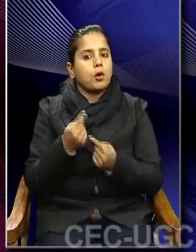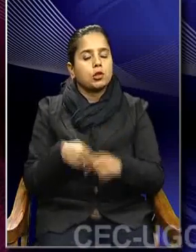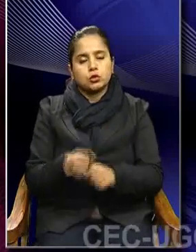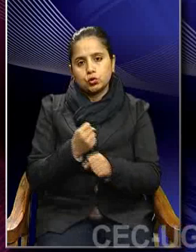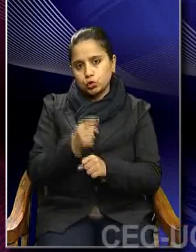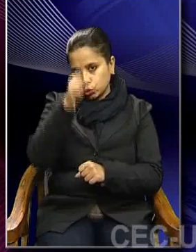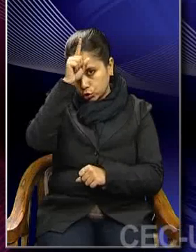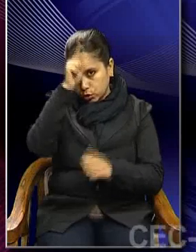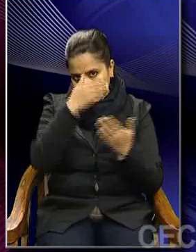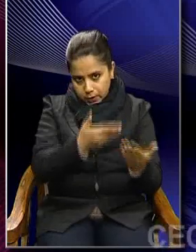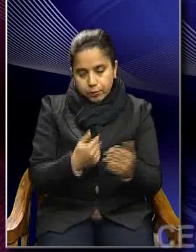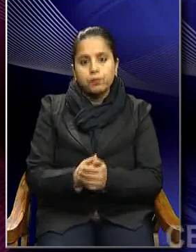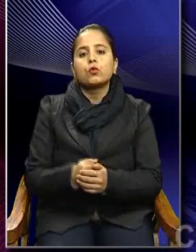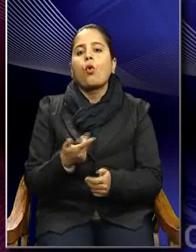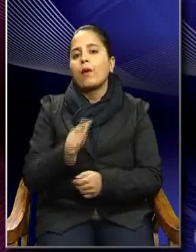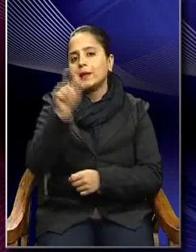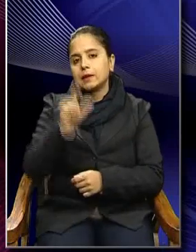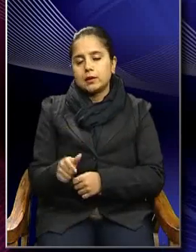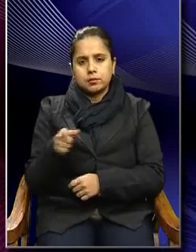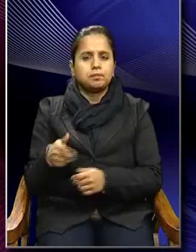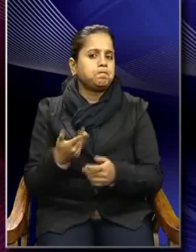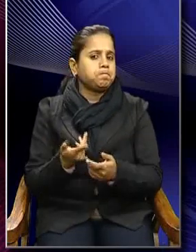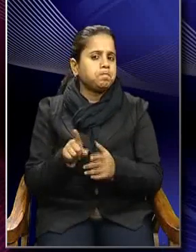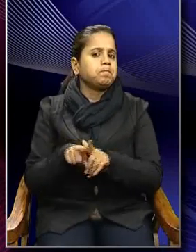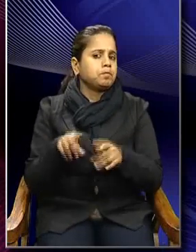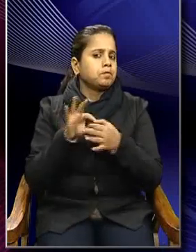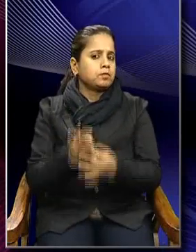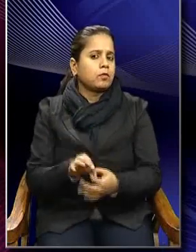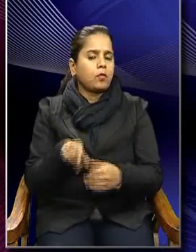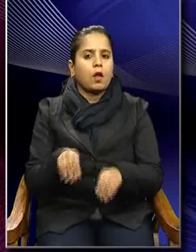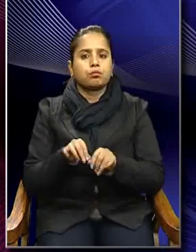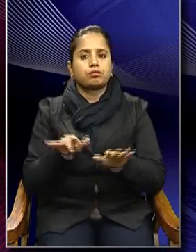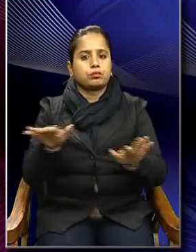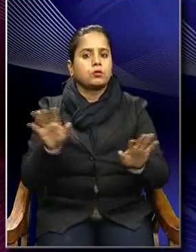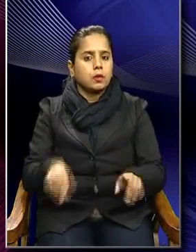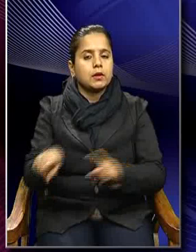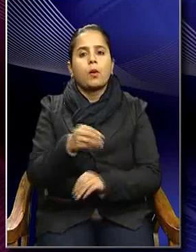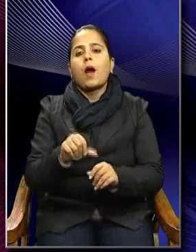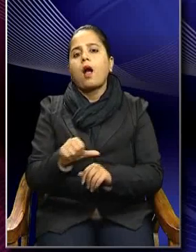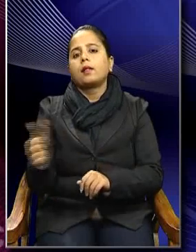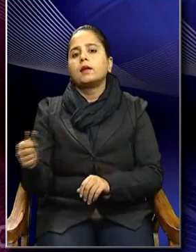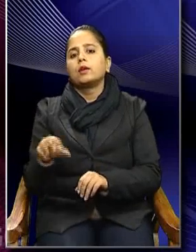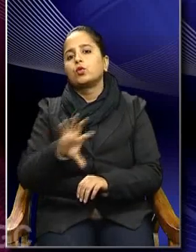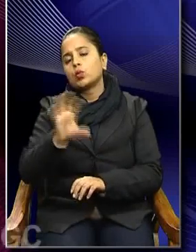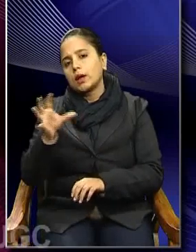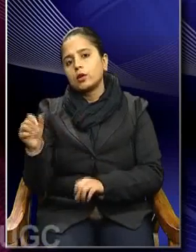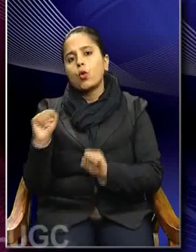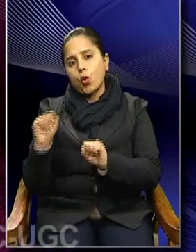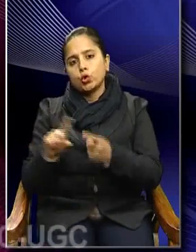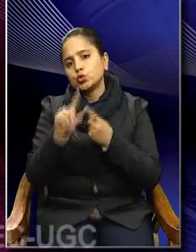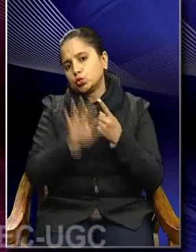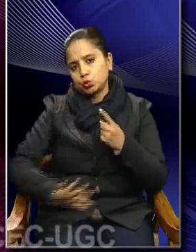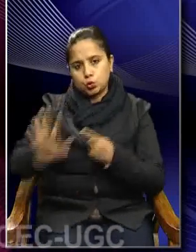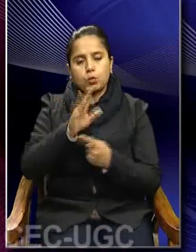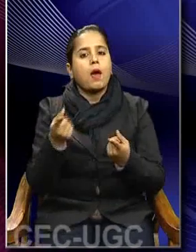Germany and Italy respectively, which is also spreading to several other countries in Europe.